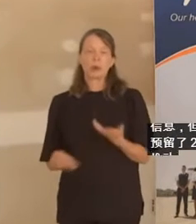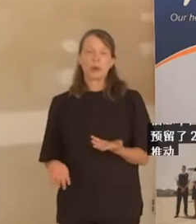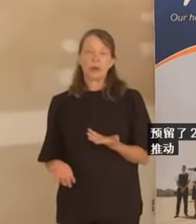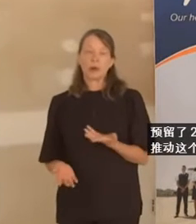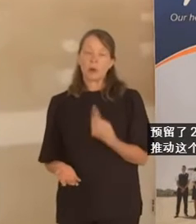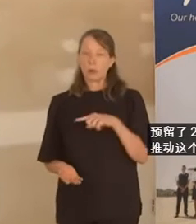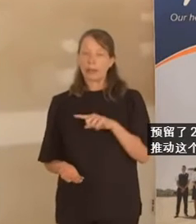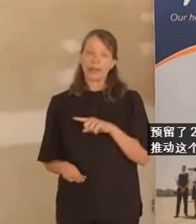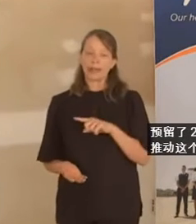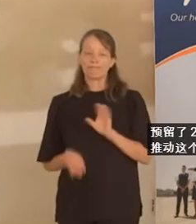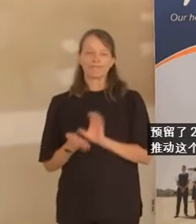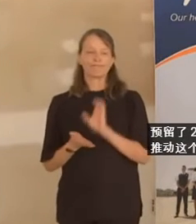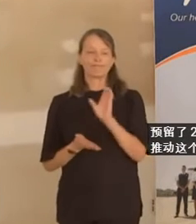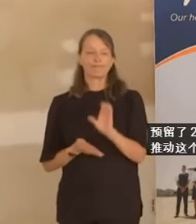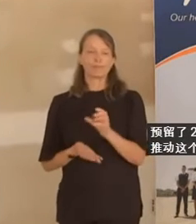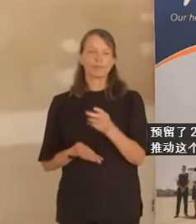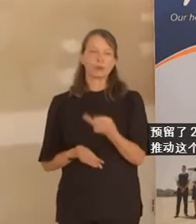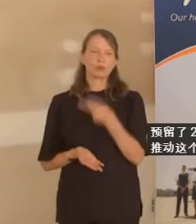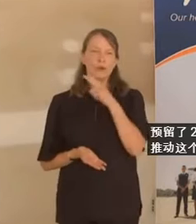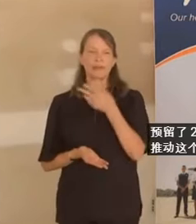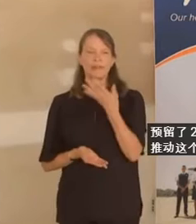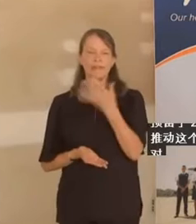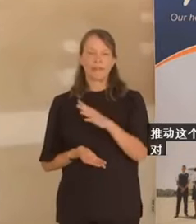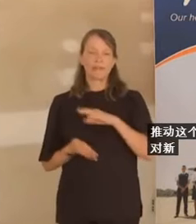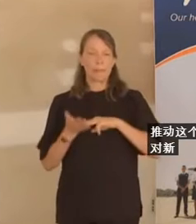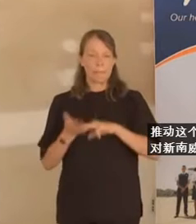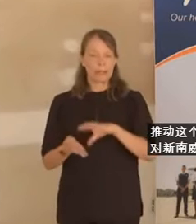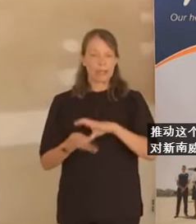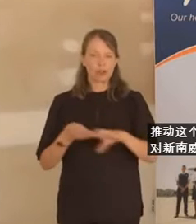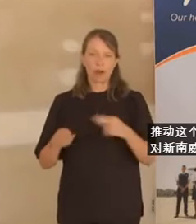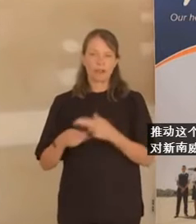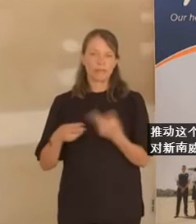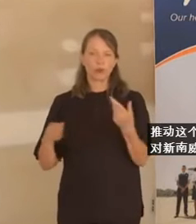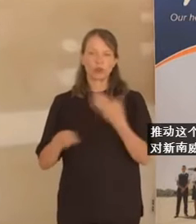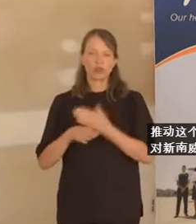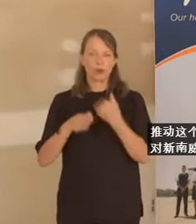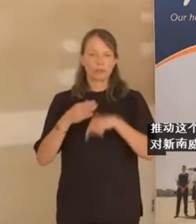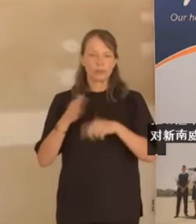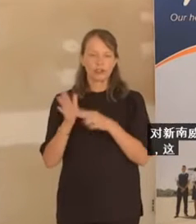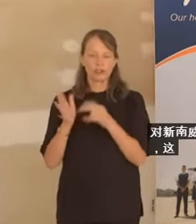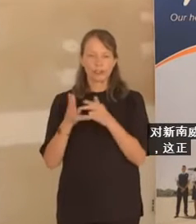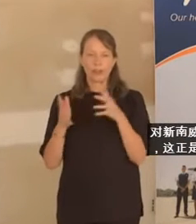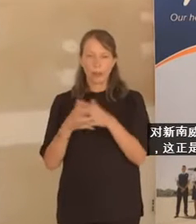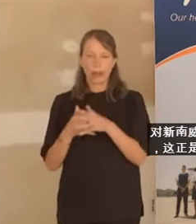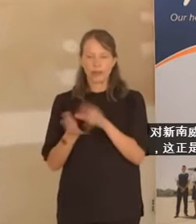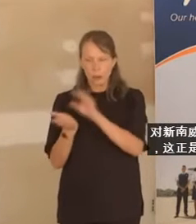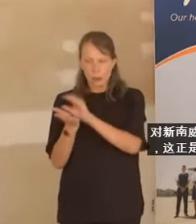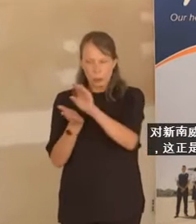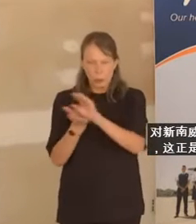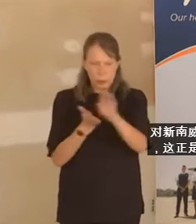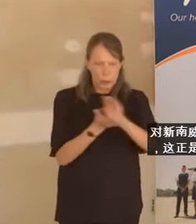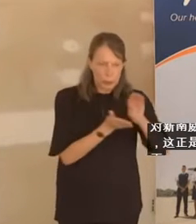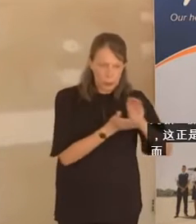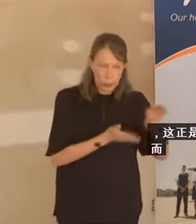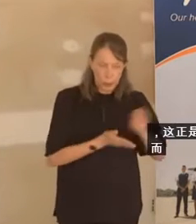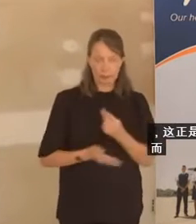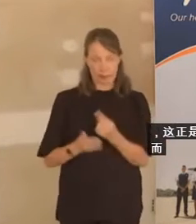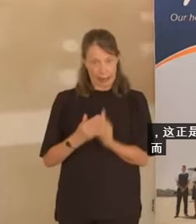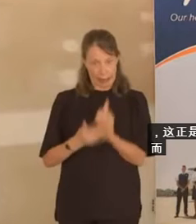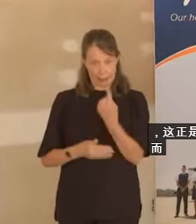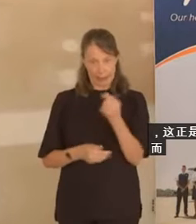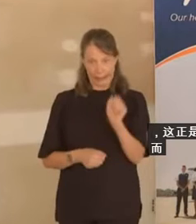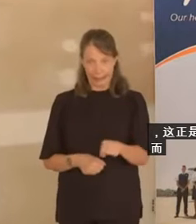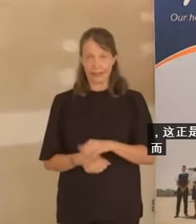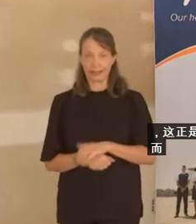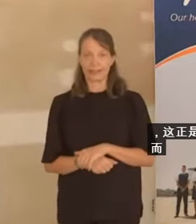drive jobs growth in this state and to drive capital investment into New South Wales, and that's exactly what's occurring. And that's just